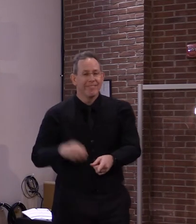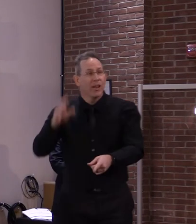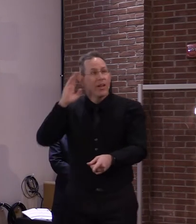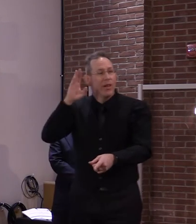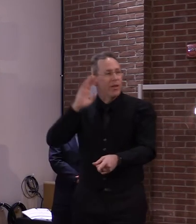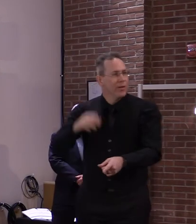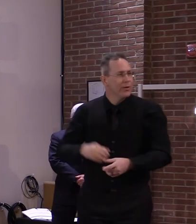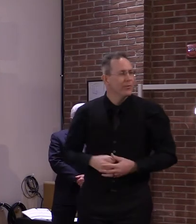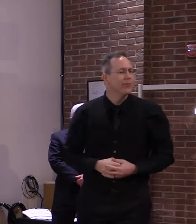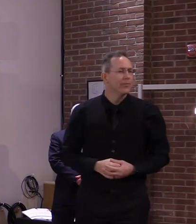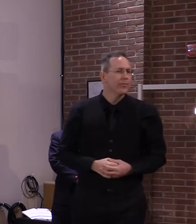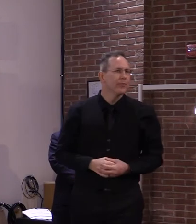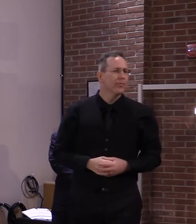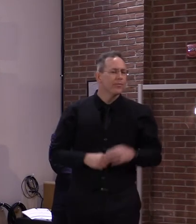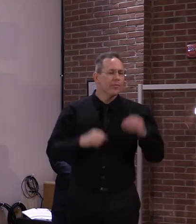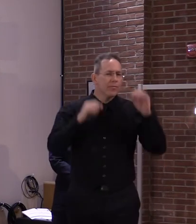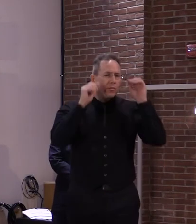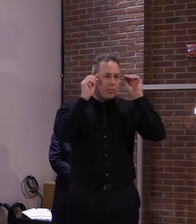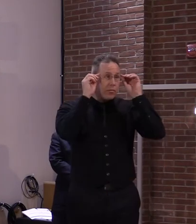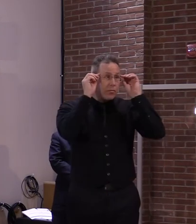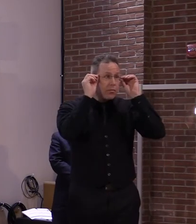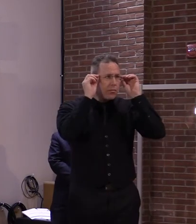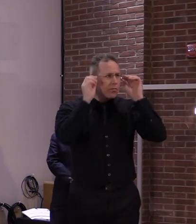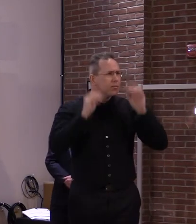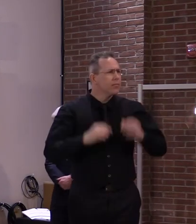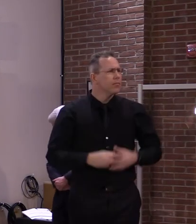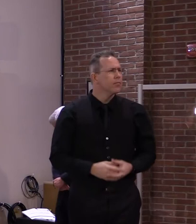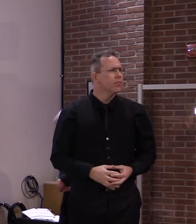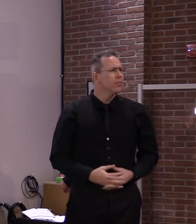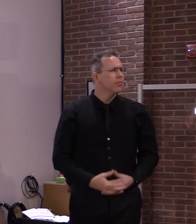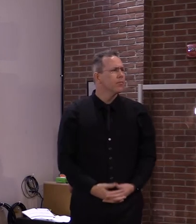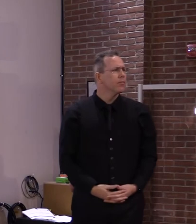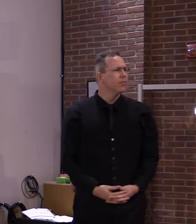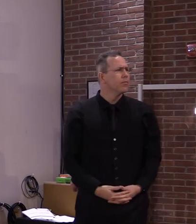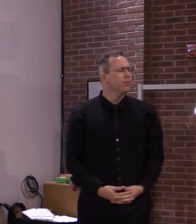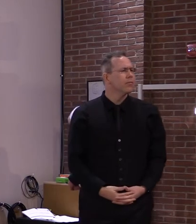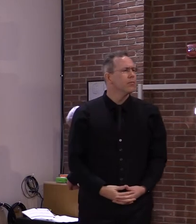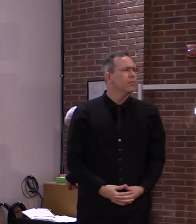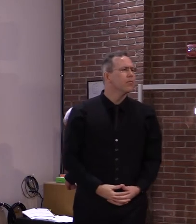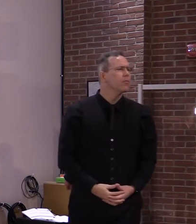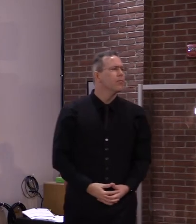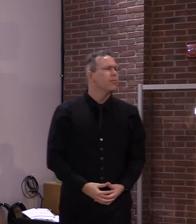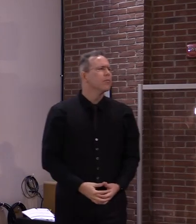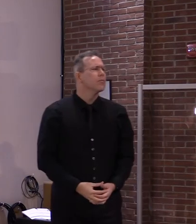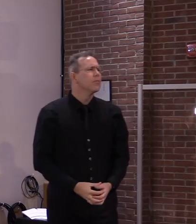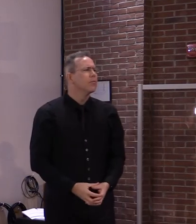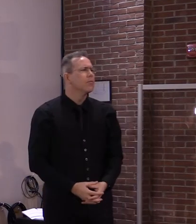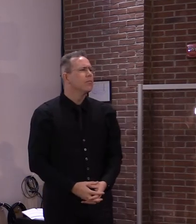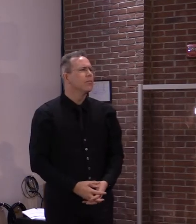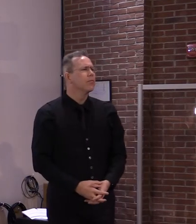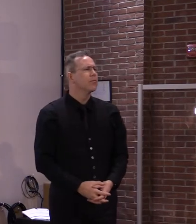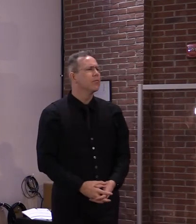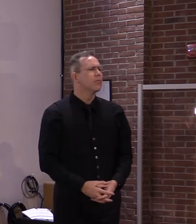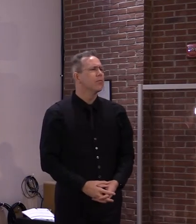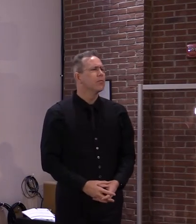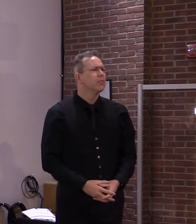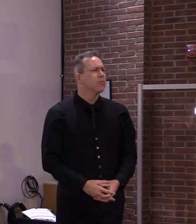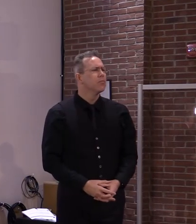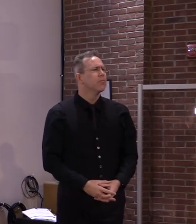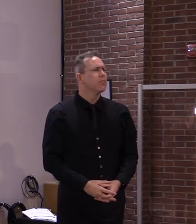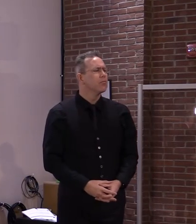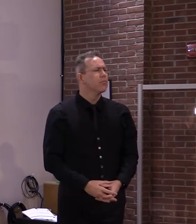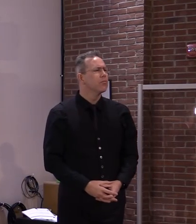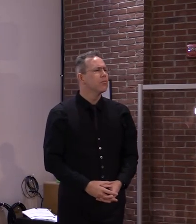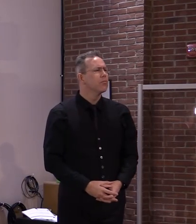understand that people of chronic conditions might be eligible to be pushed on top of the list to receive the vaccine but who makes